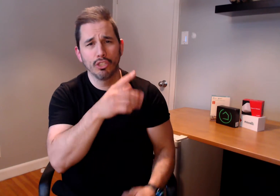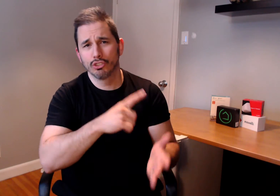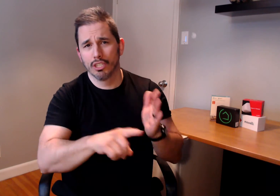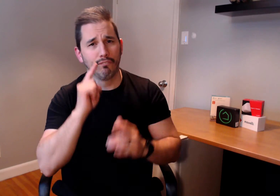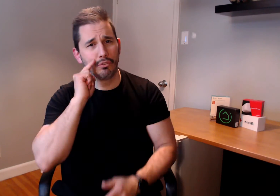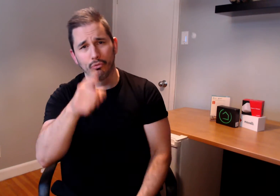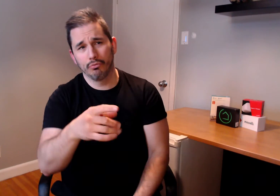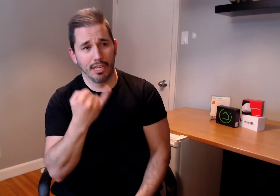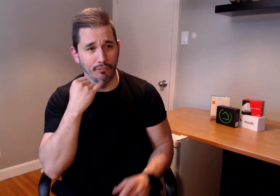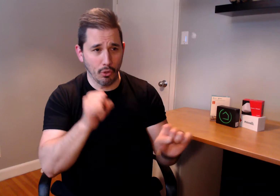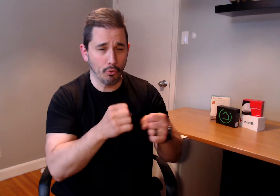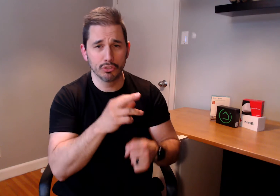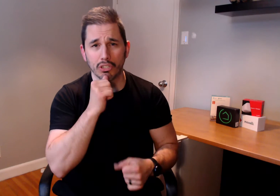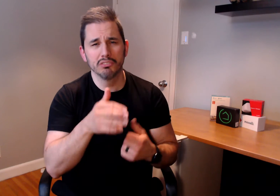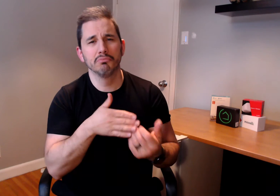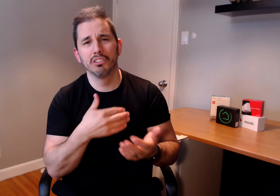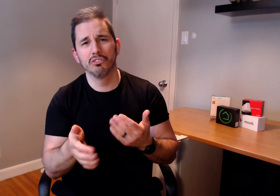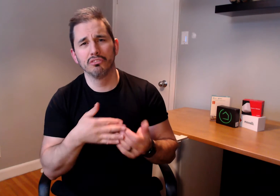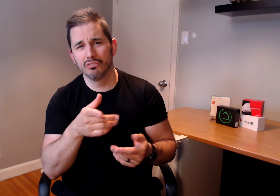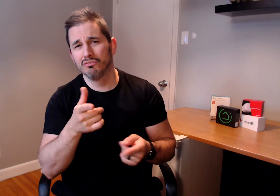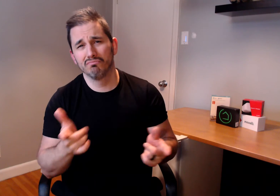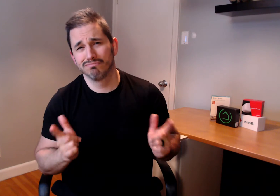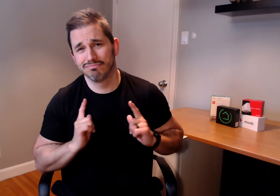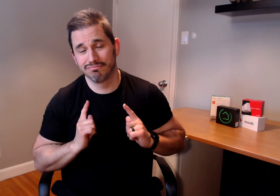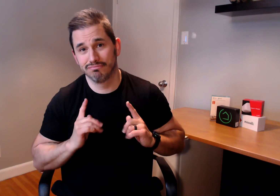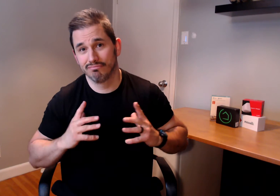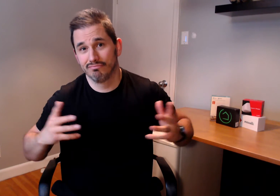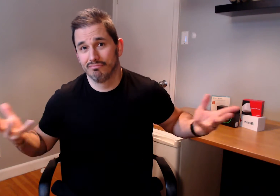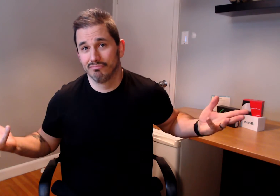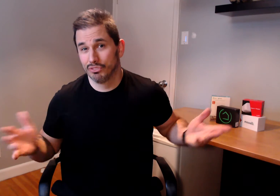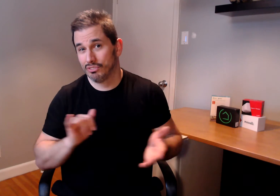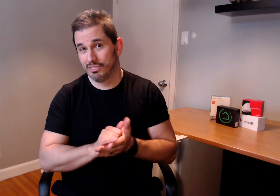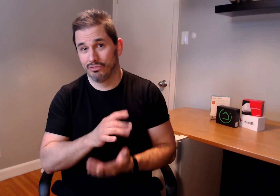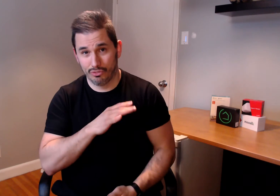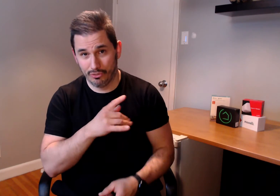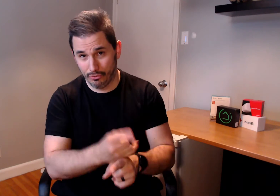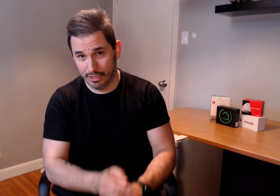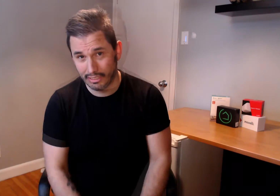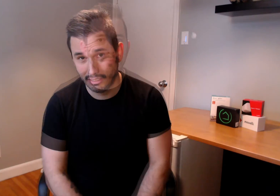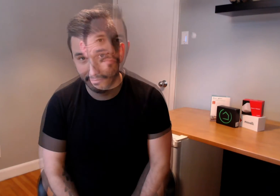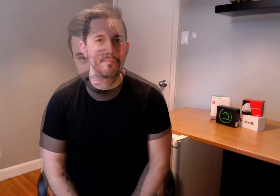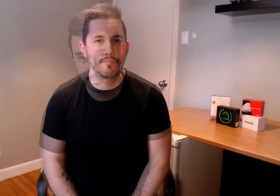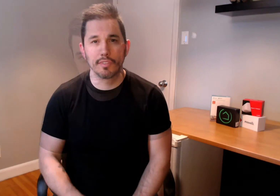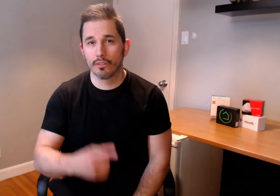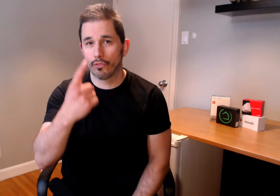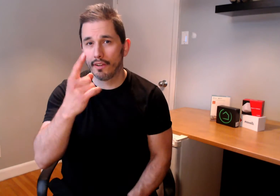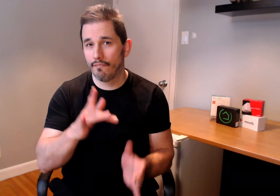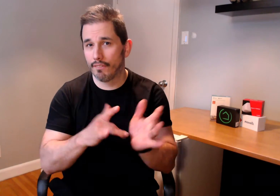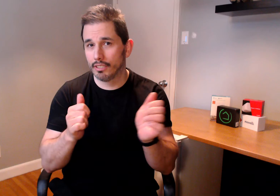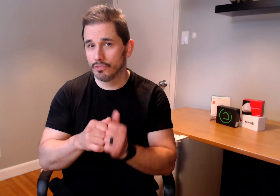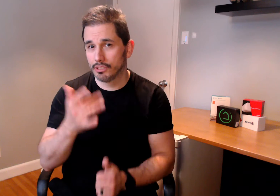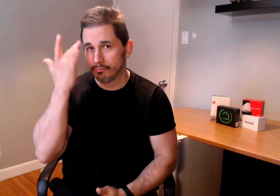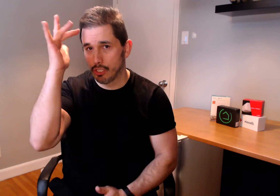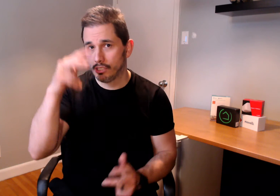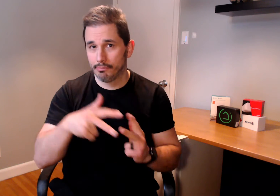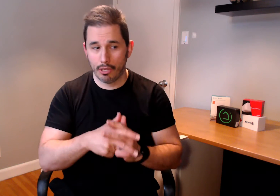on your block heater. It does all the work for you so that it's a completely hands-off process, and that's pretty cool,